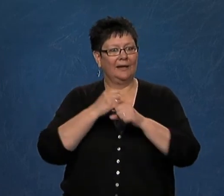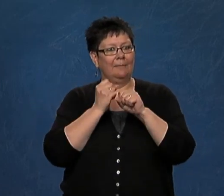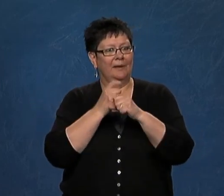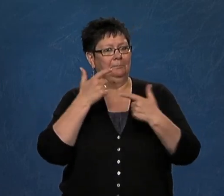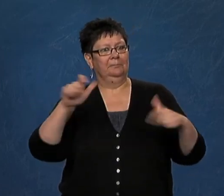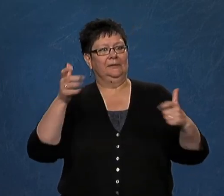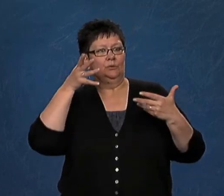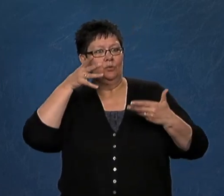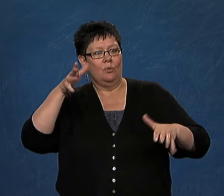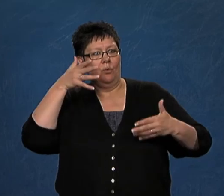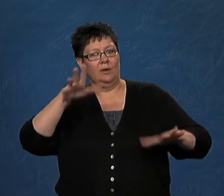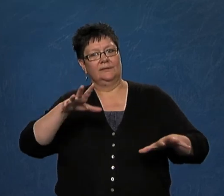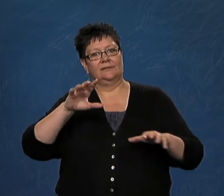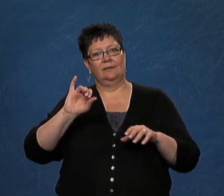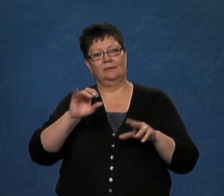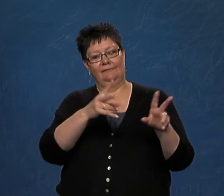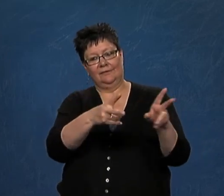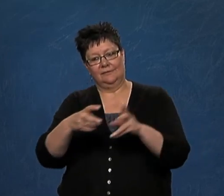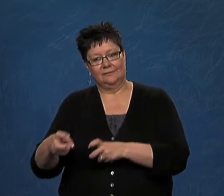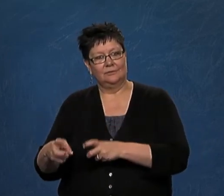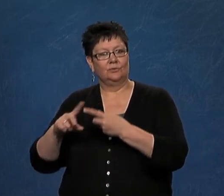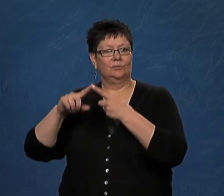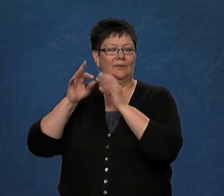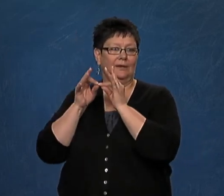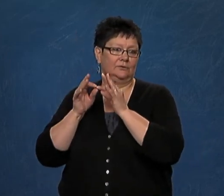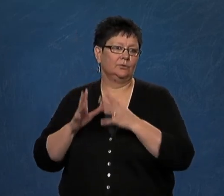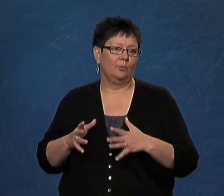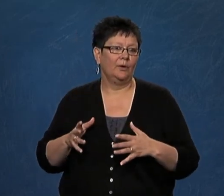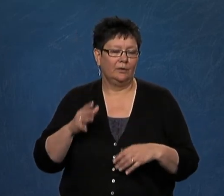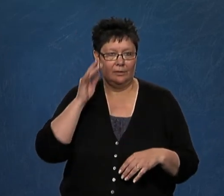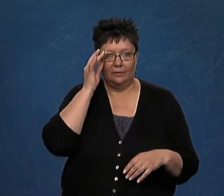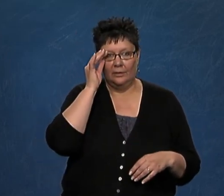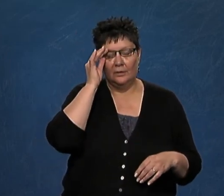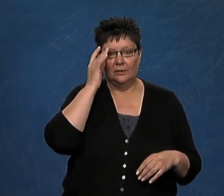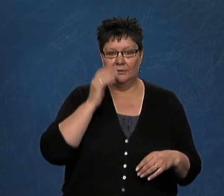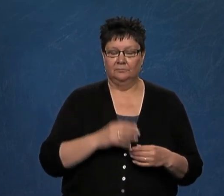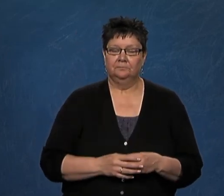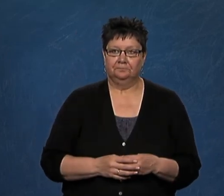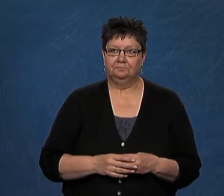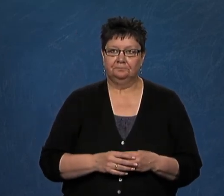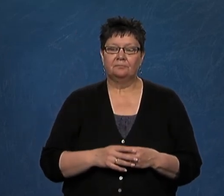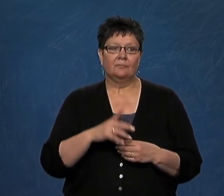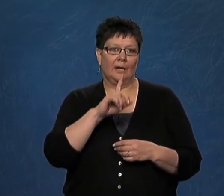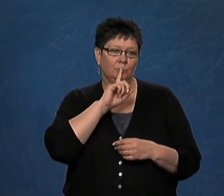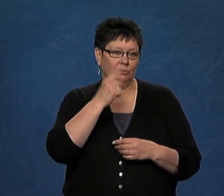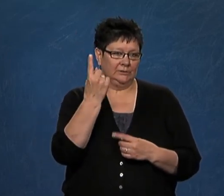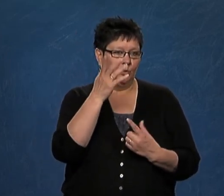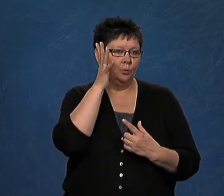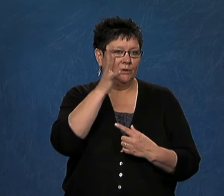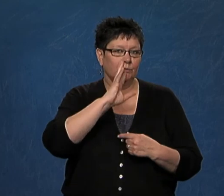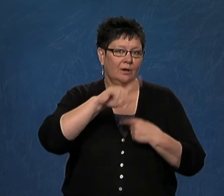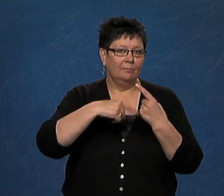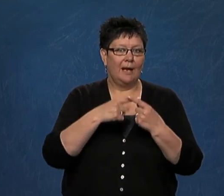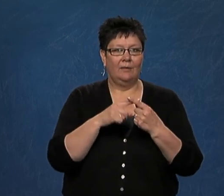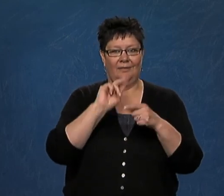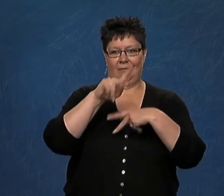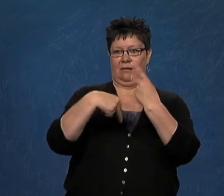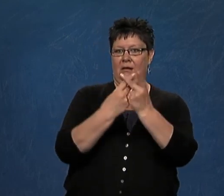sometimes what happens, people start moving paper and the microphone is then picking up all of the ancillary noise, and that's very